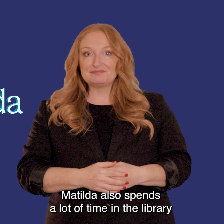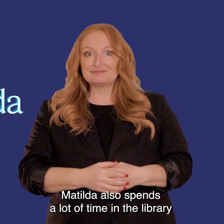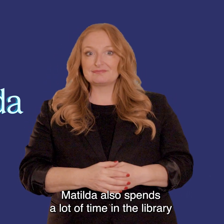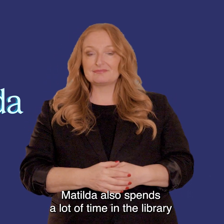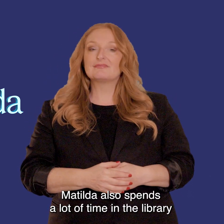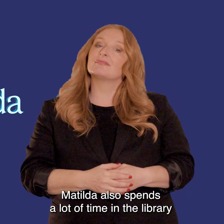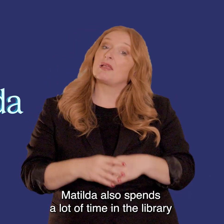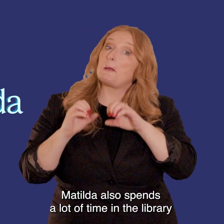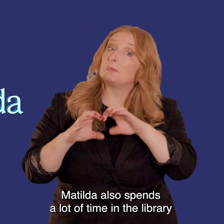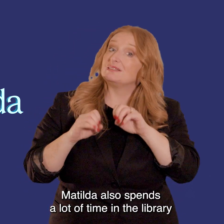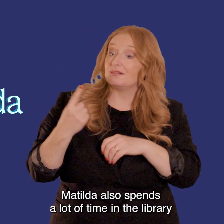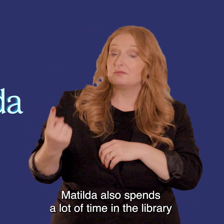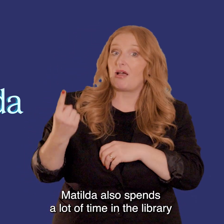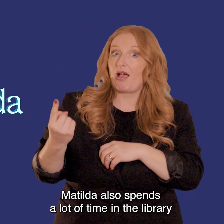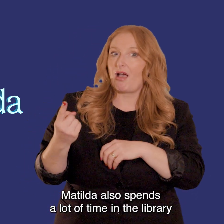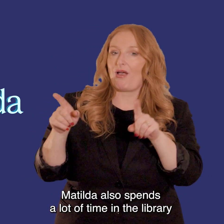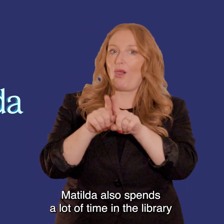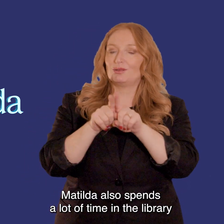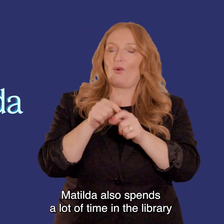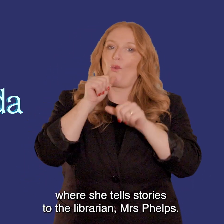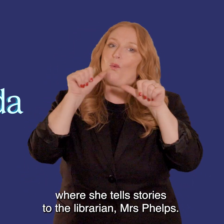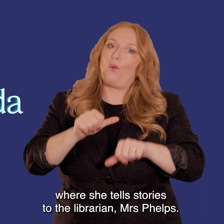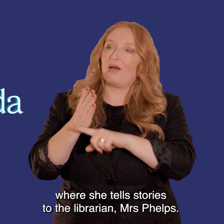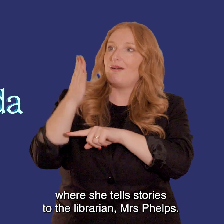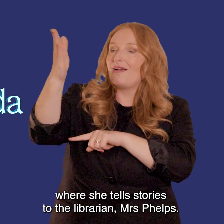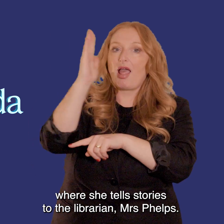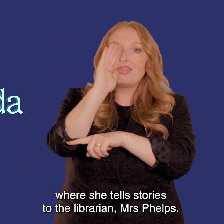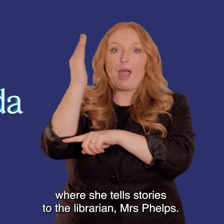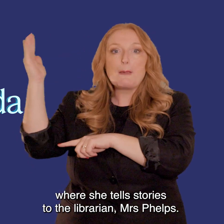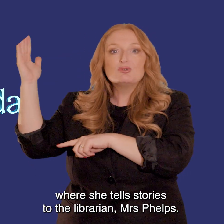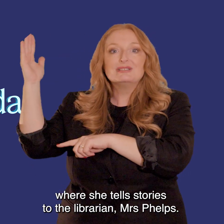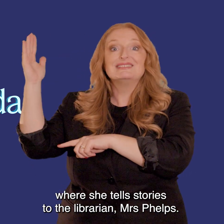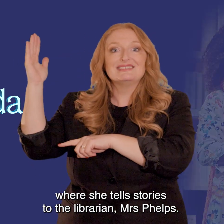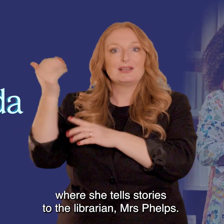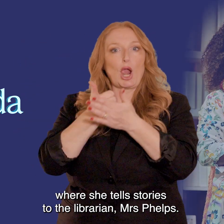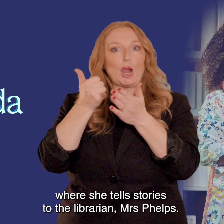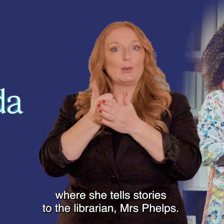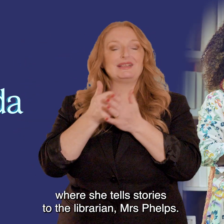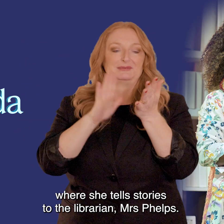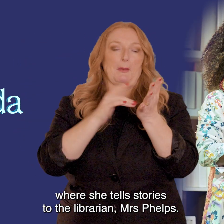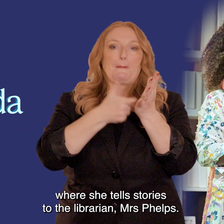Matilda also spends a lot of time in the library, where she tells stories to the librarian, Mrs. Phelps.